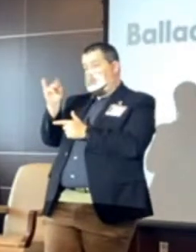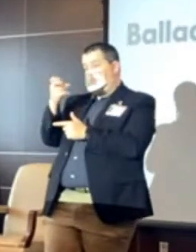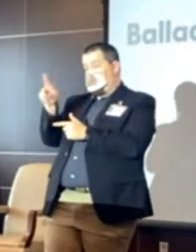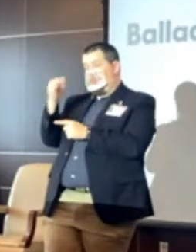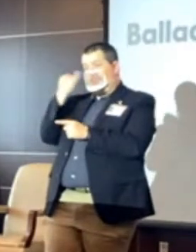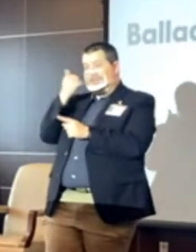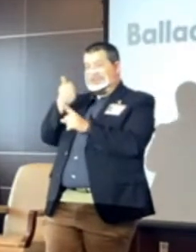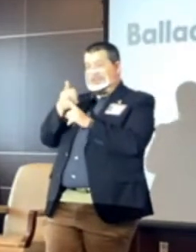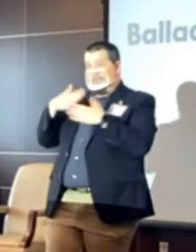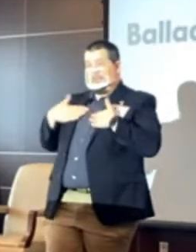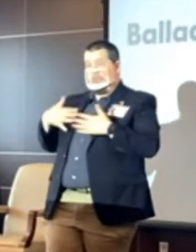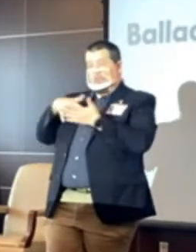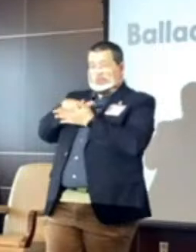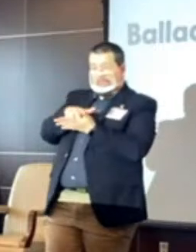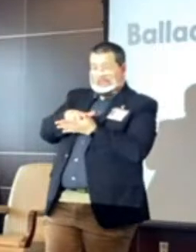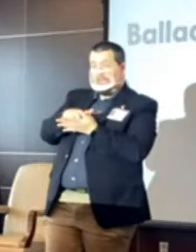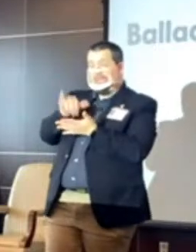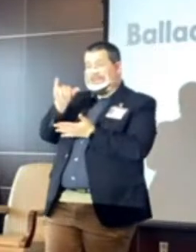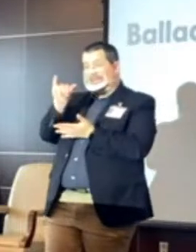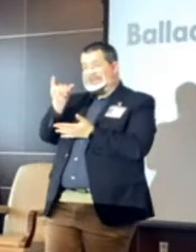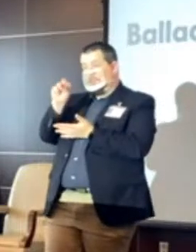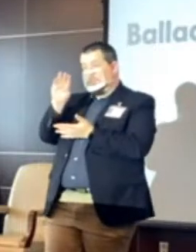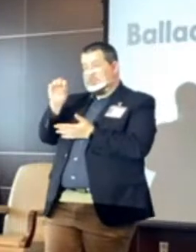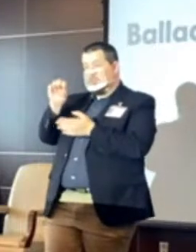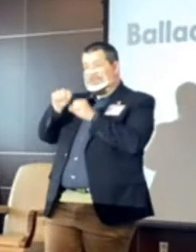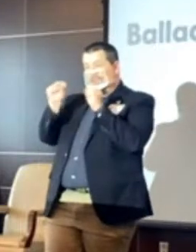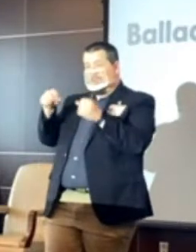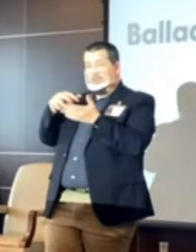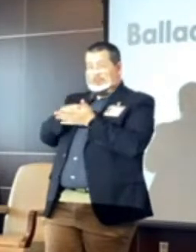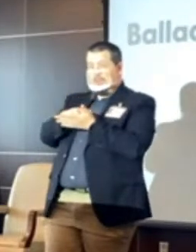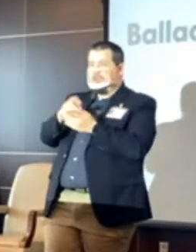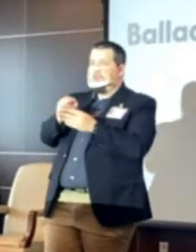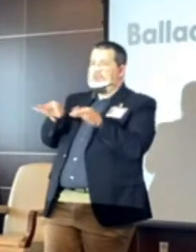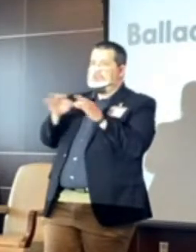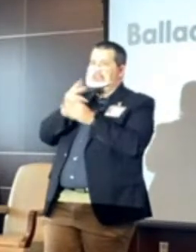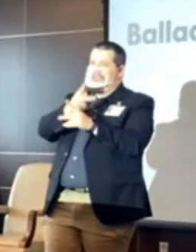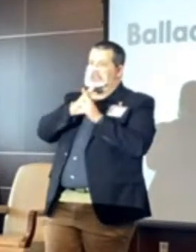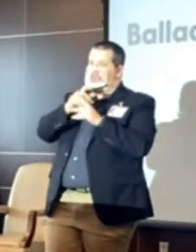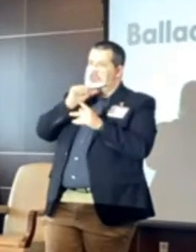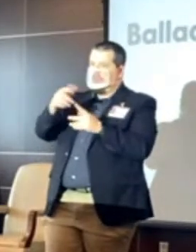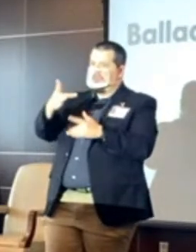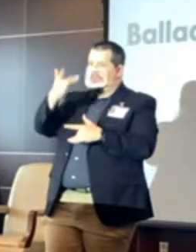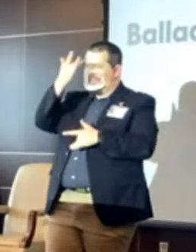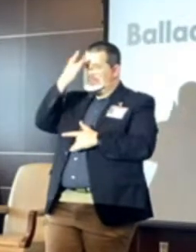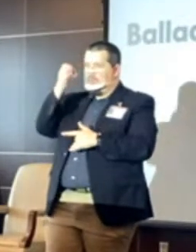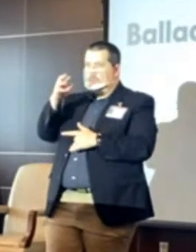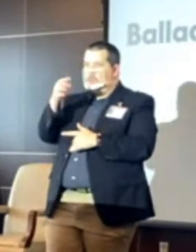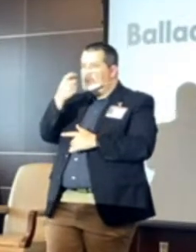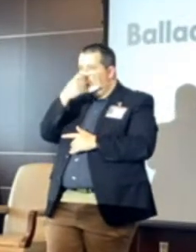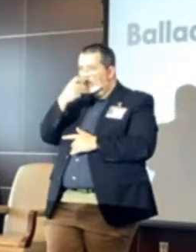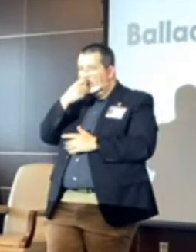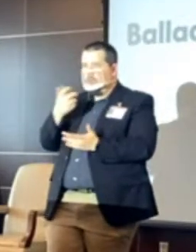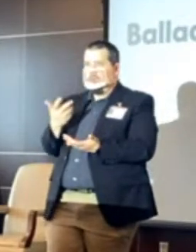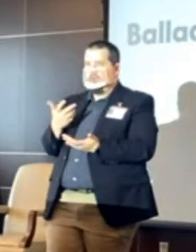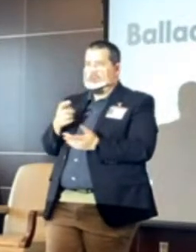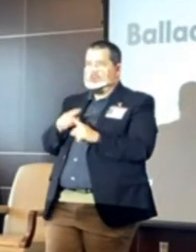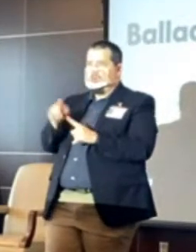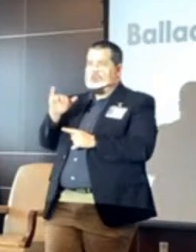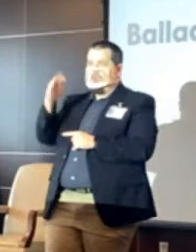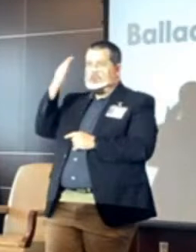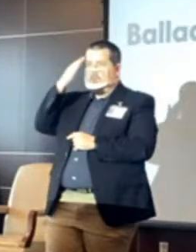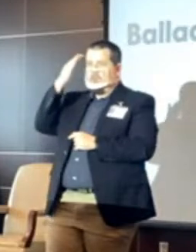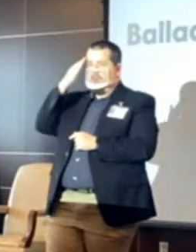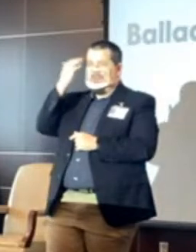are immunocompromised. And so we know how difficult that is to keep those kids from catching even a common cold. And also we